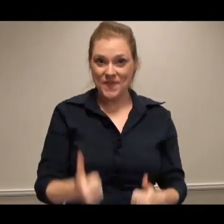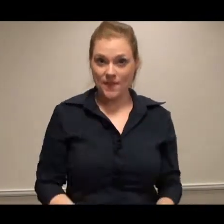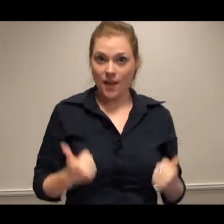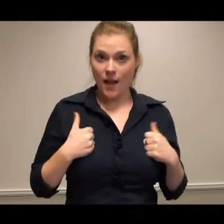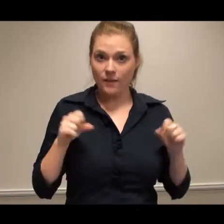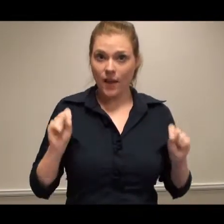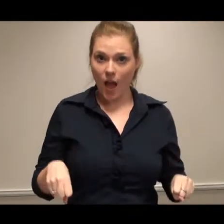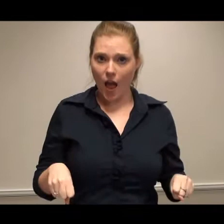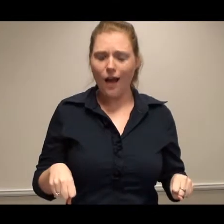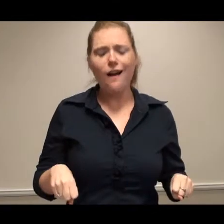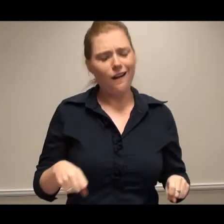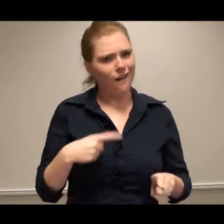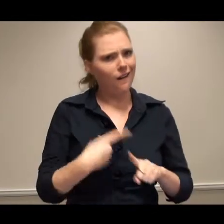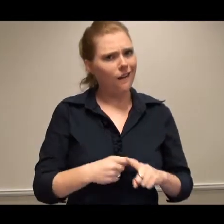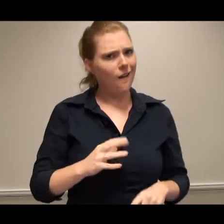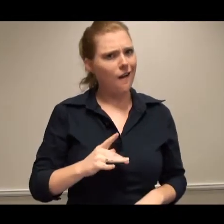as an everyday alarm clock.